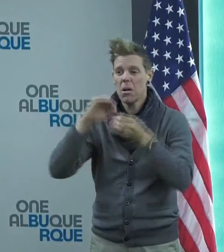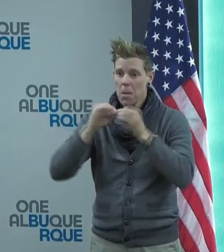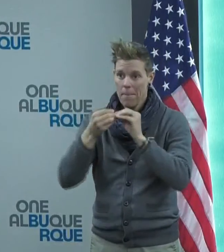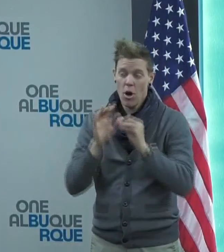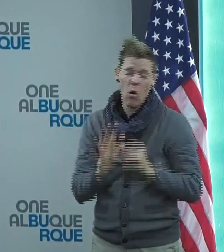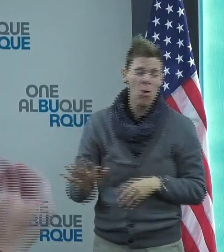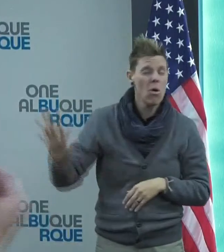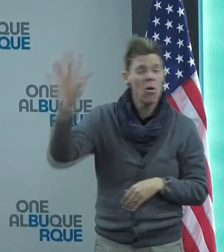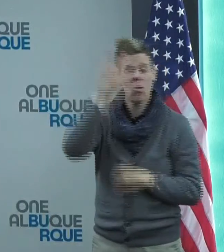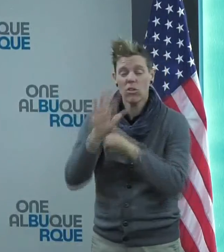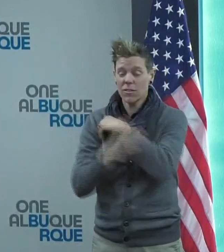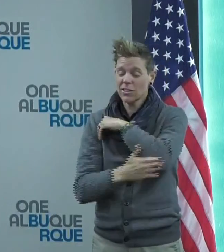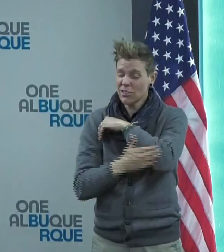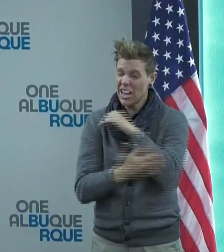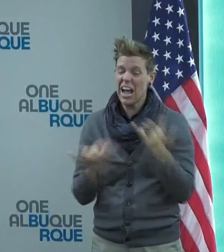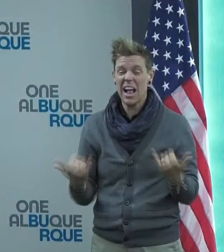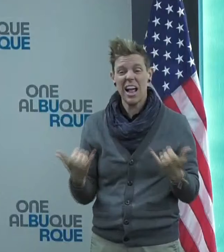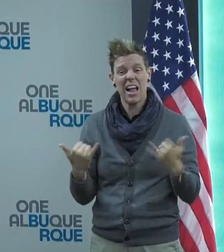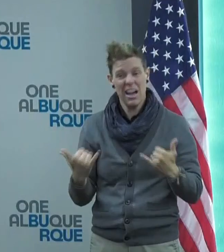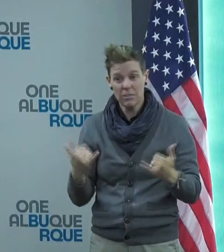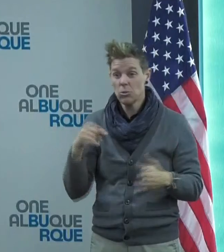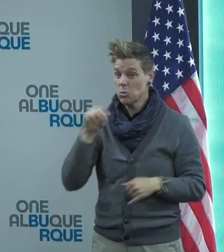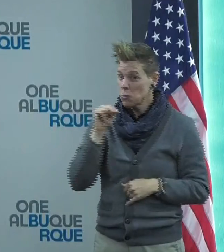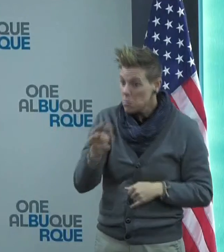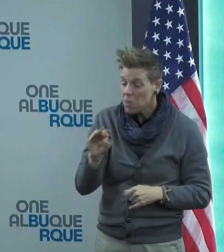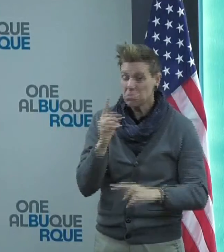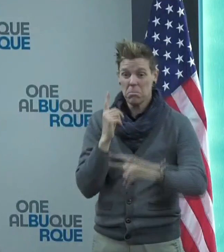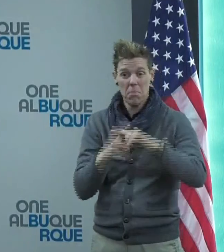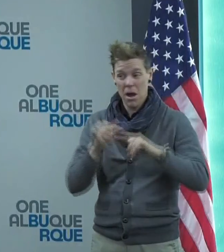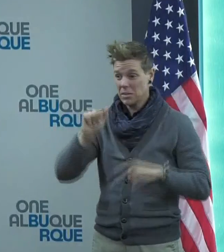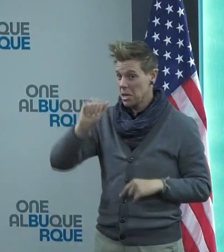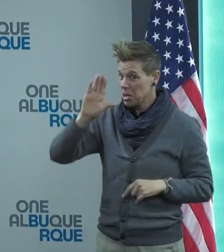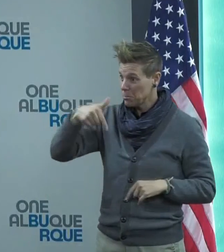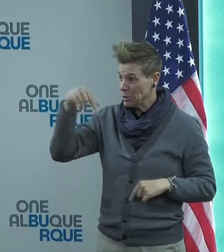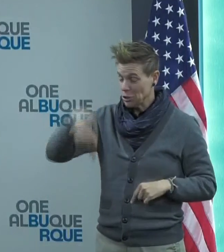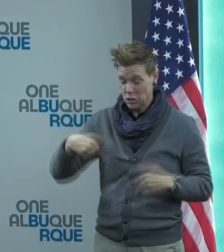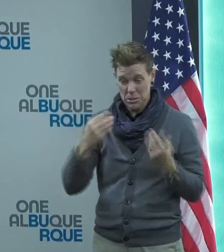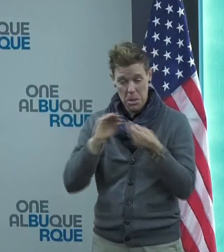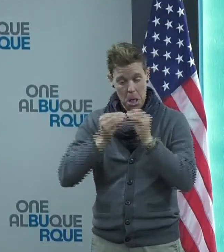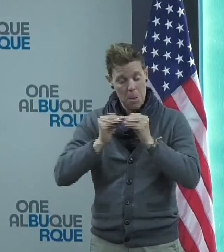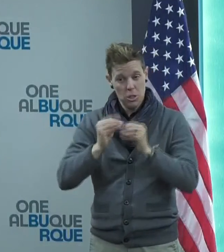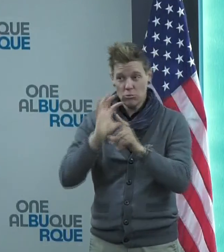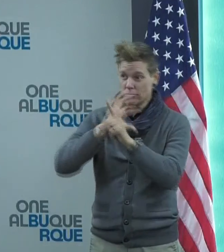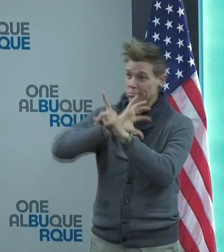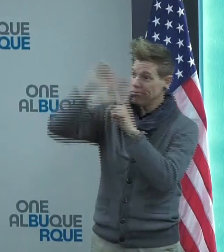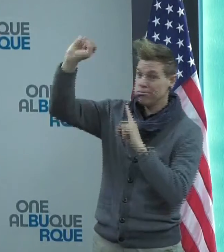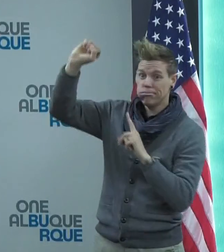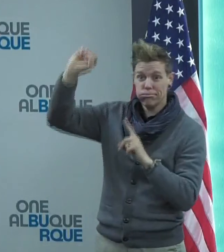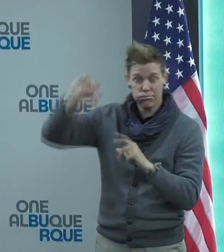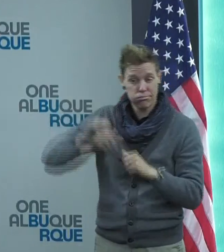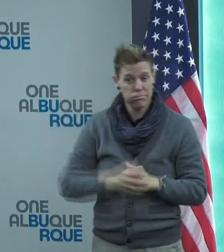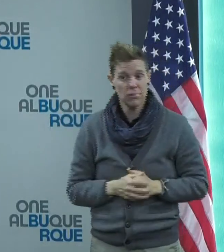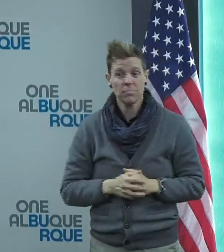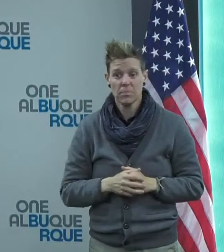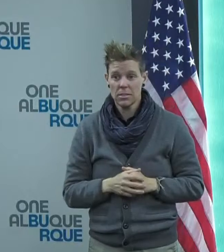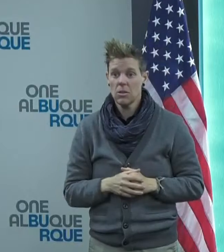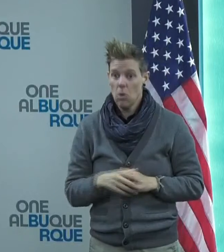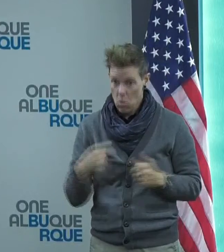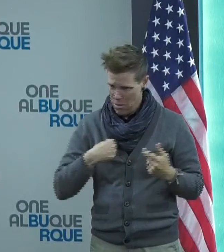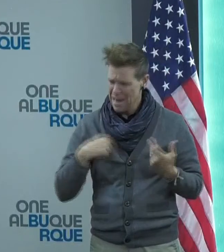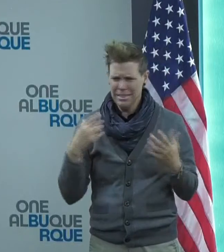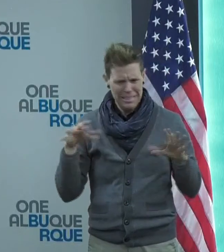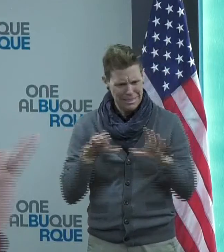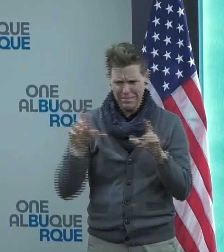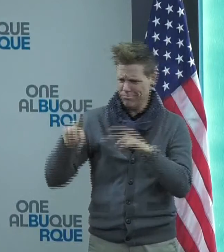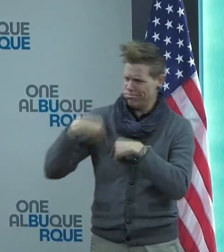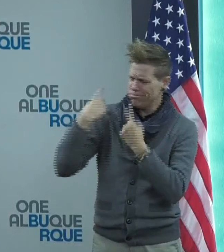also in Albuquerque. And so this is a absolutely reasonable measure that we were already doing in April and May, and we've got to get back to